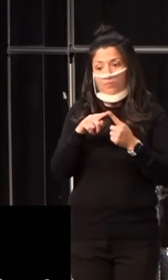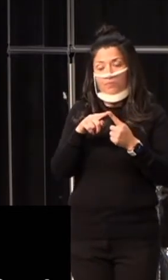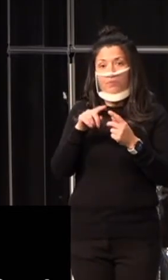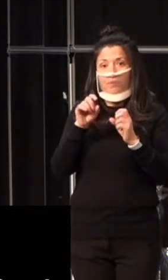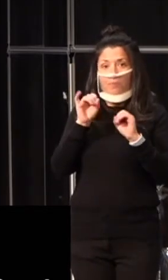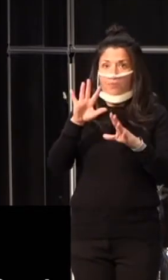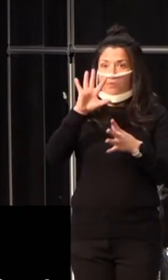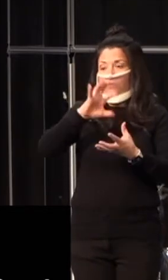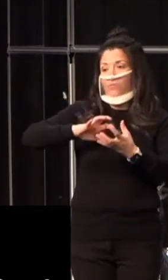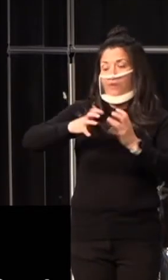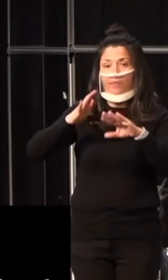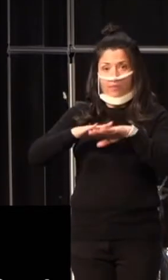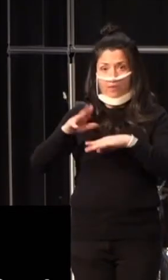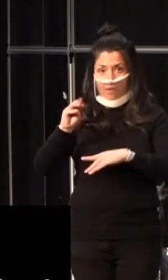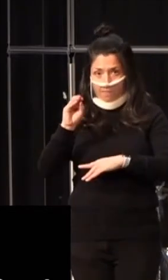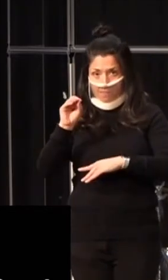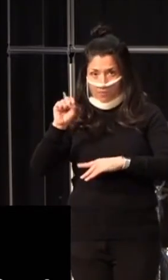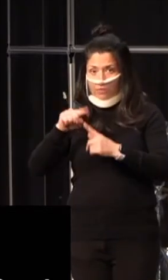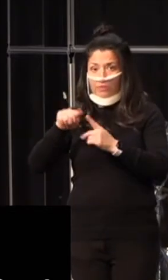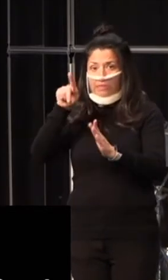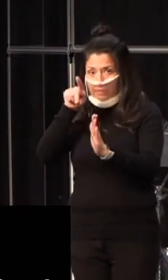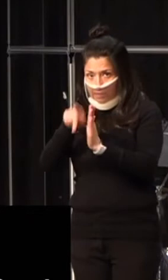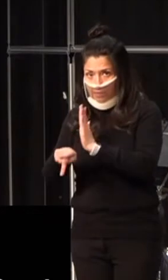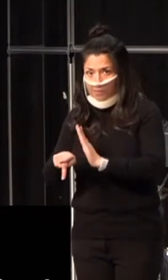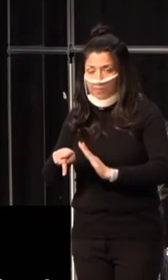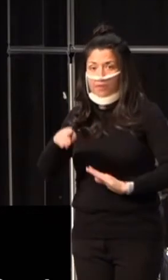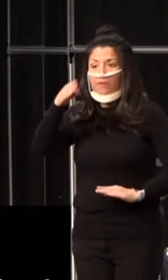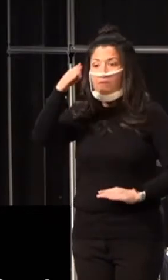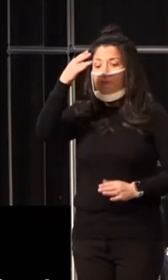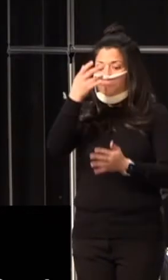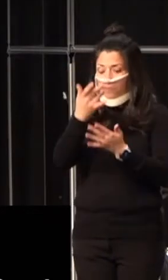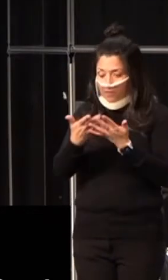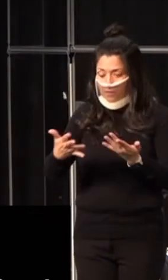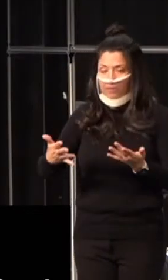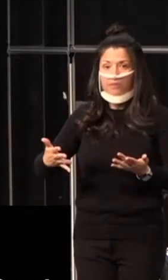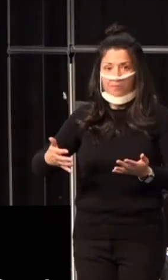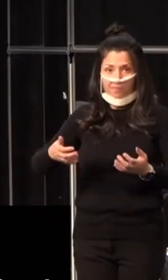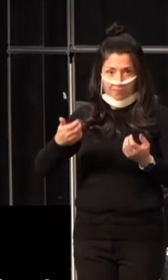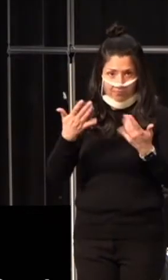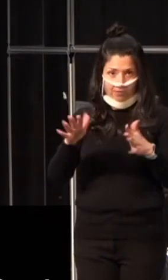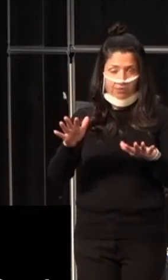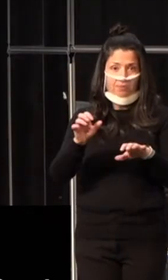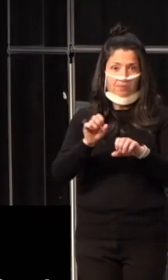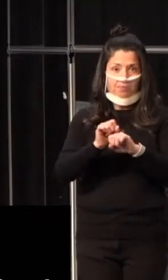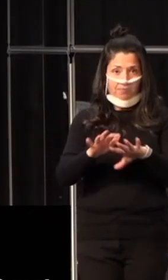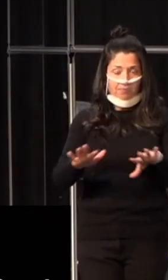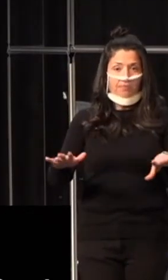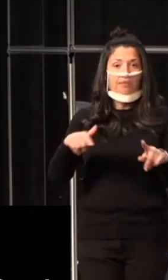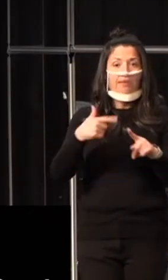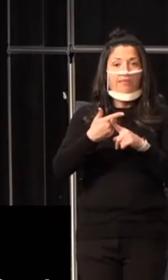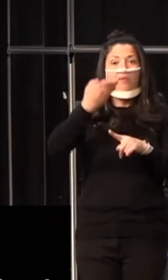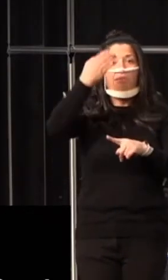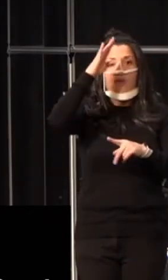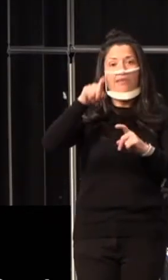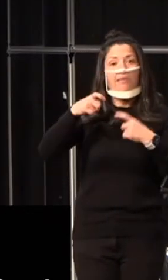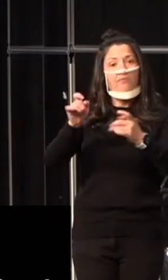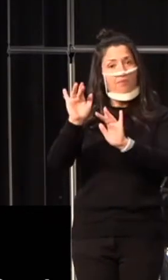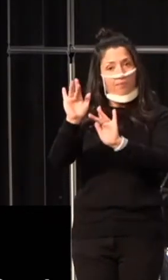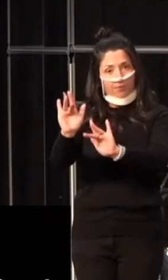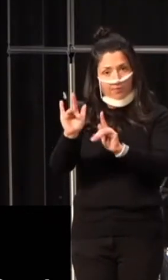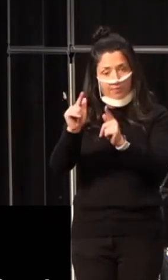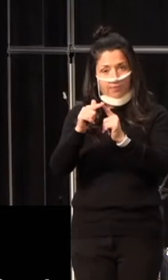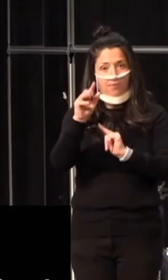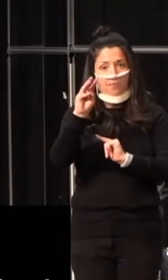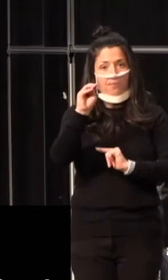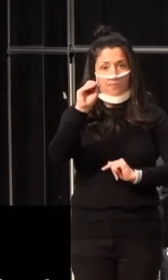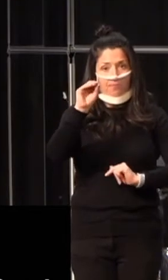on Moses and kill him. Blood is shed, and then God gives grace to Moses. That's interesting,